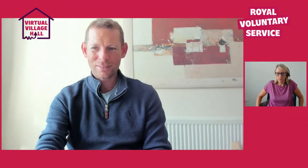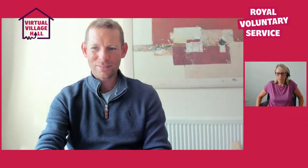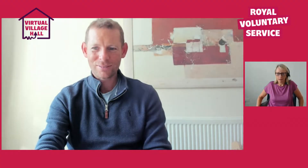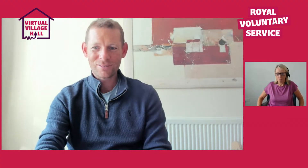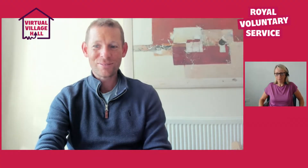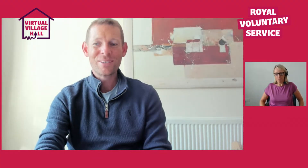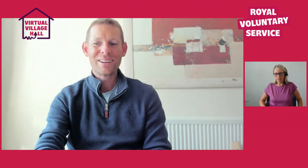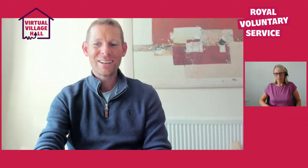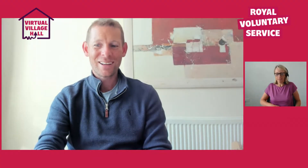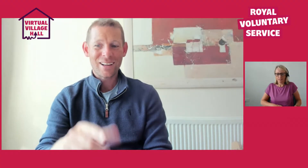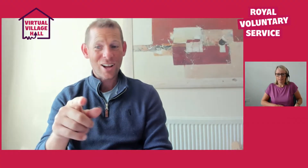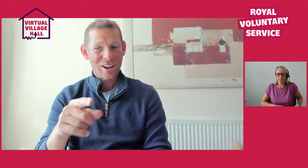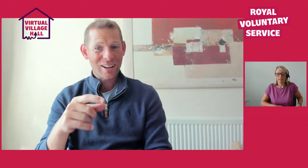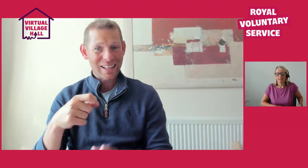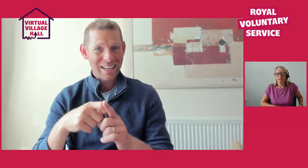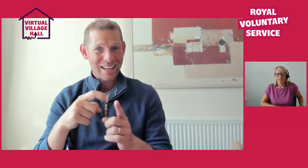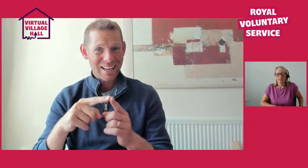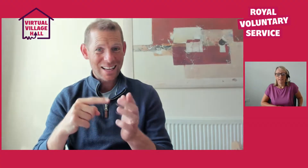Number 7.